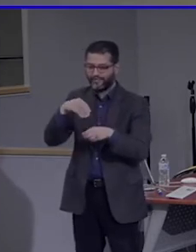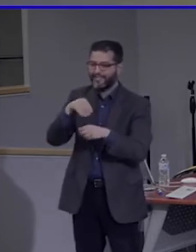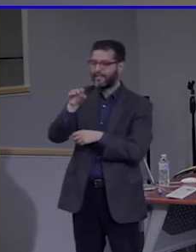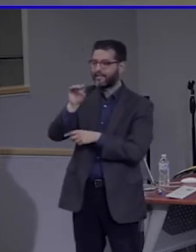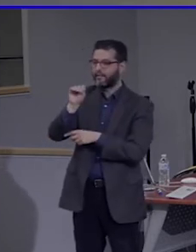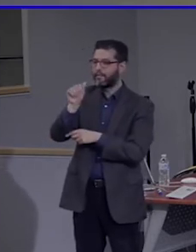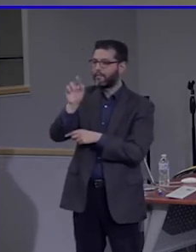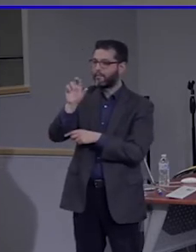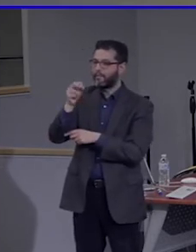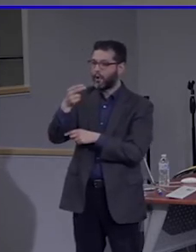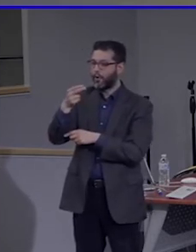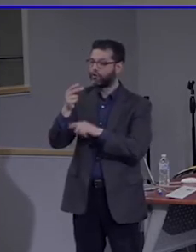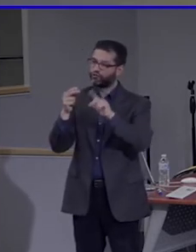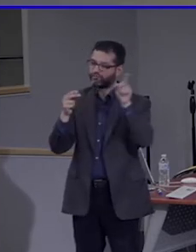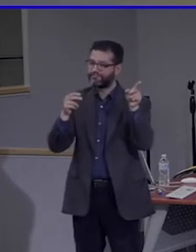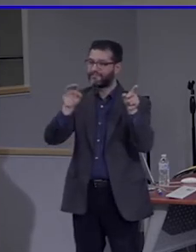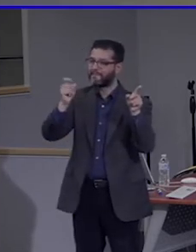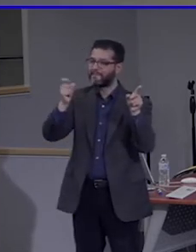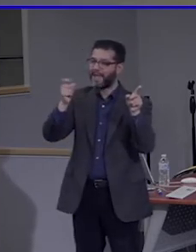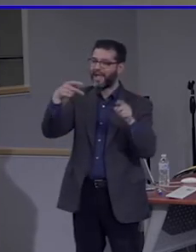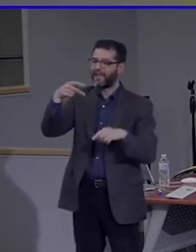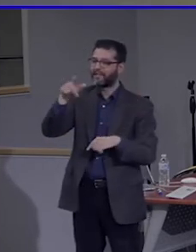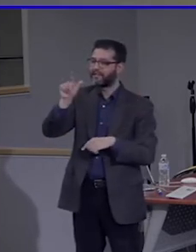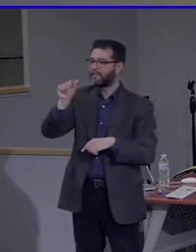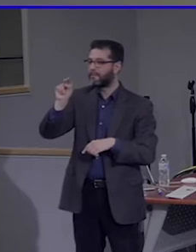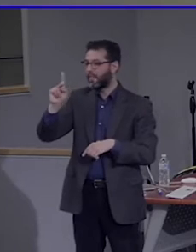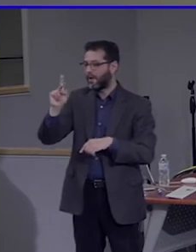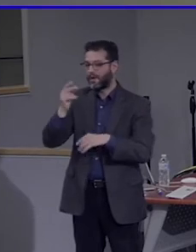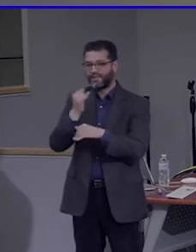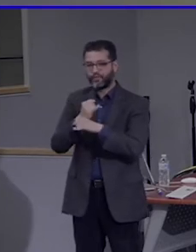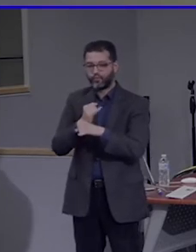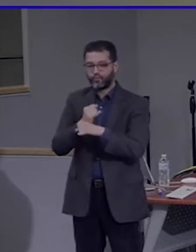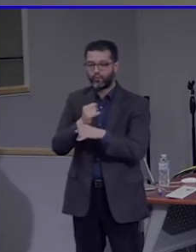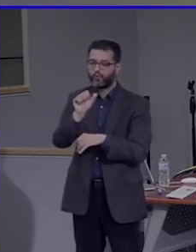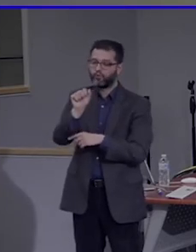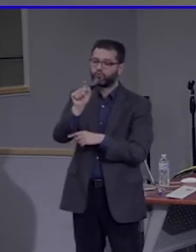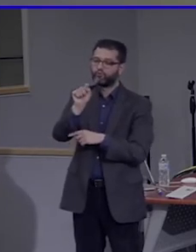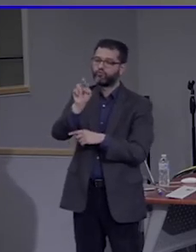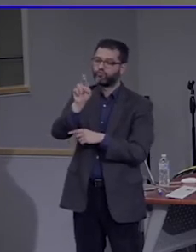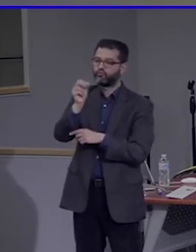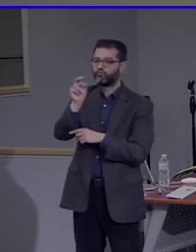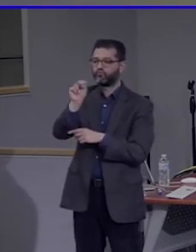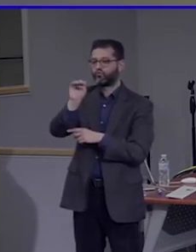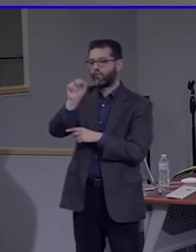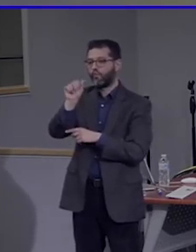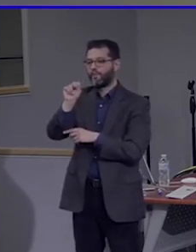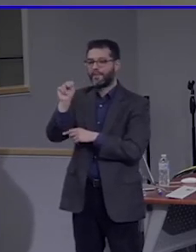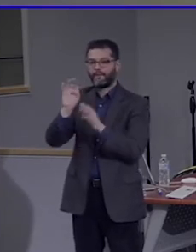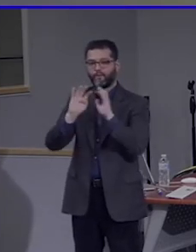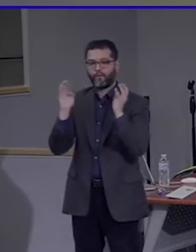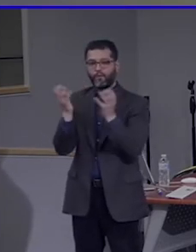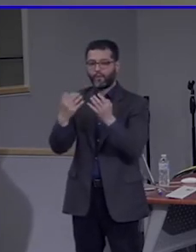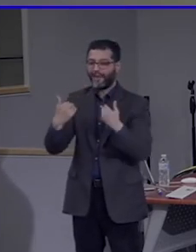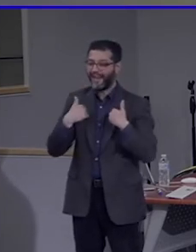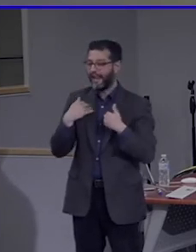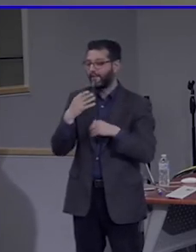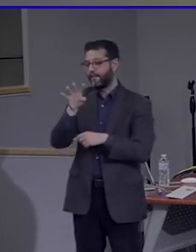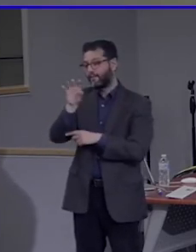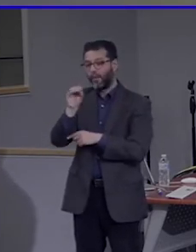at the Max Planck Institute with the Strongman Forum and we had 40 experts from all over the world figure out what do we know